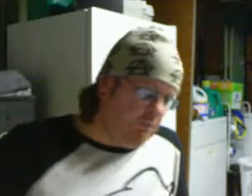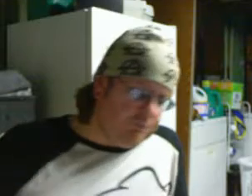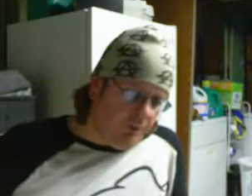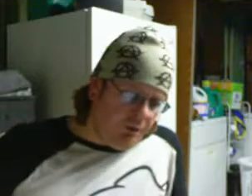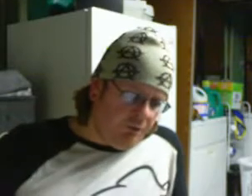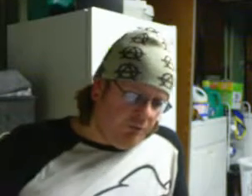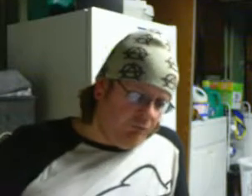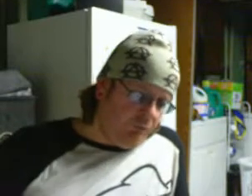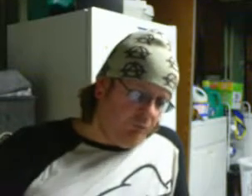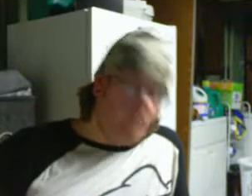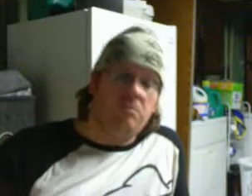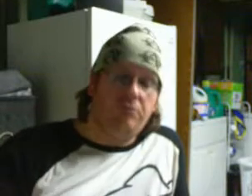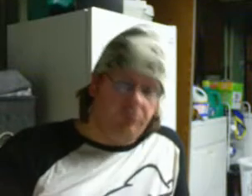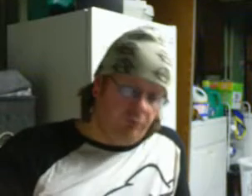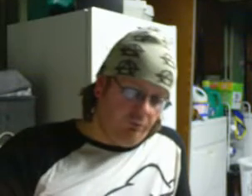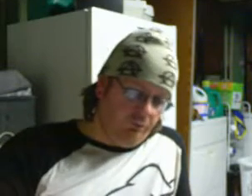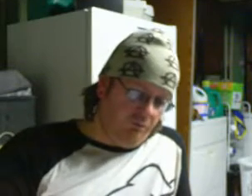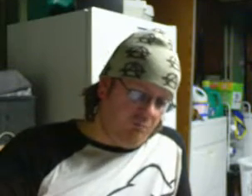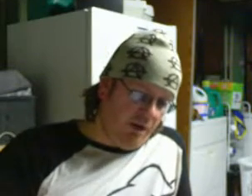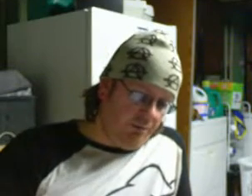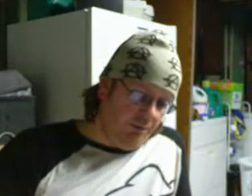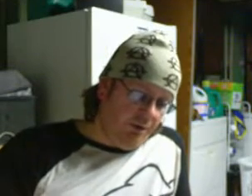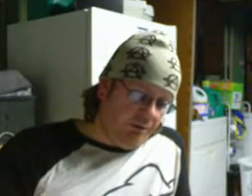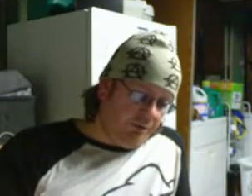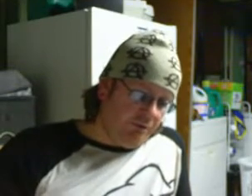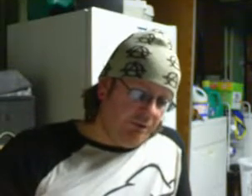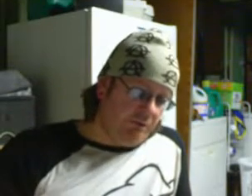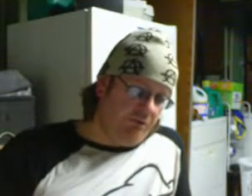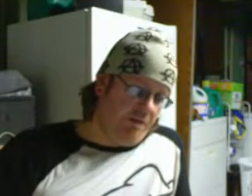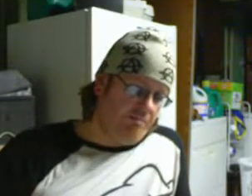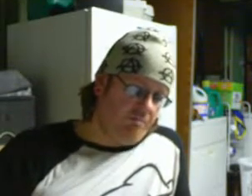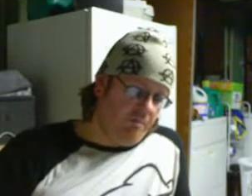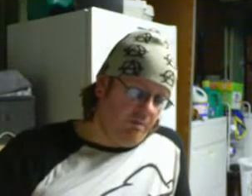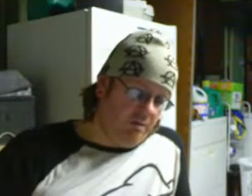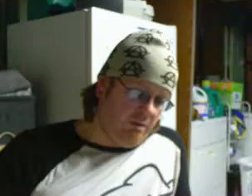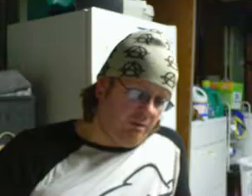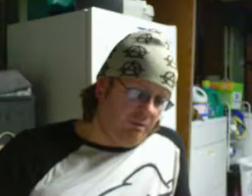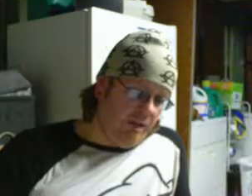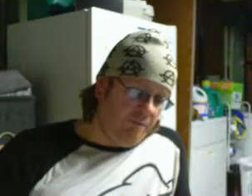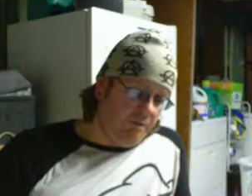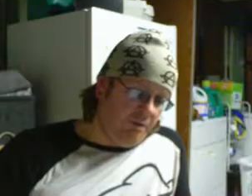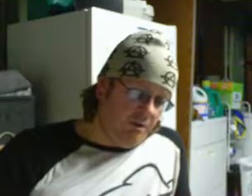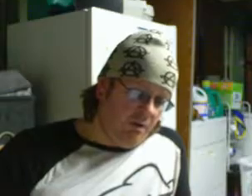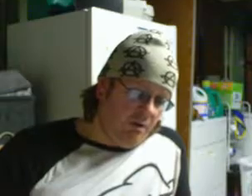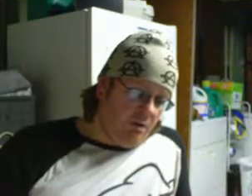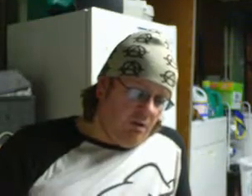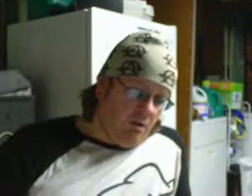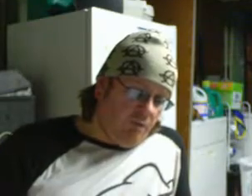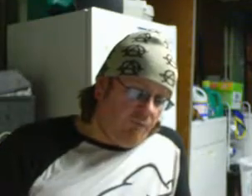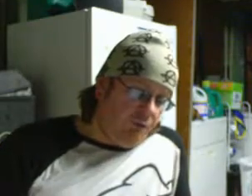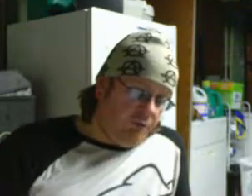reading, this is from the New Jerusalem Bible, 2 Samuel 11, verses 2